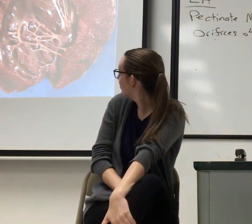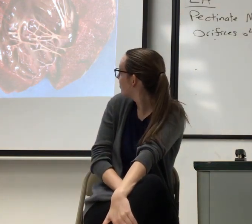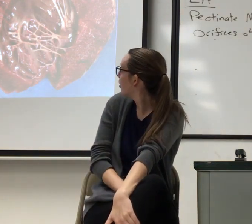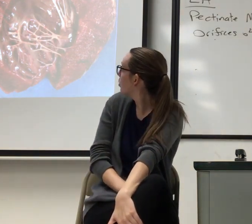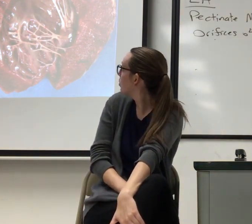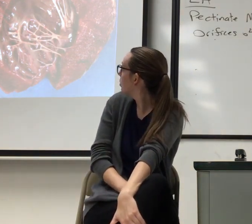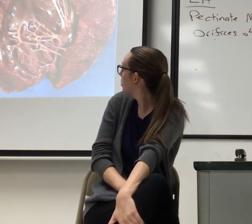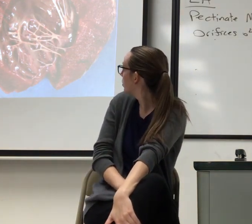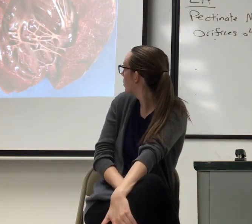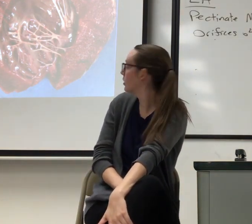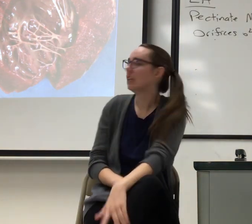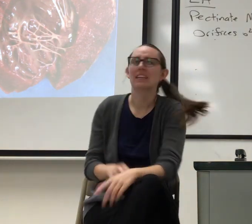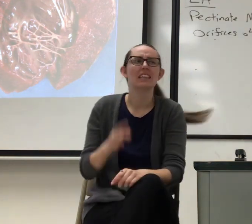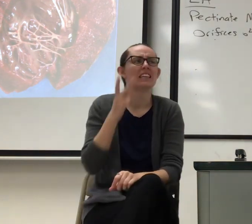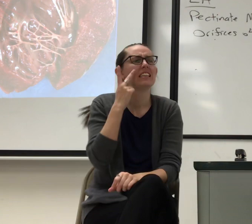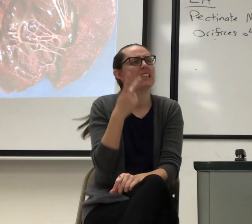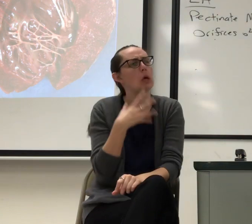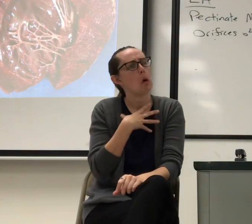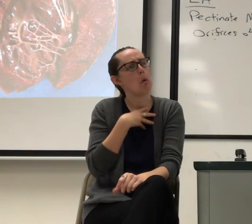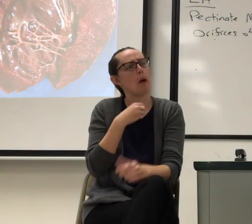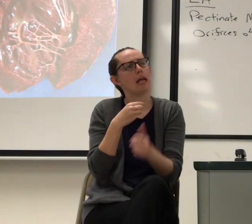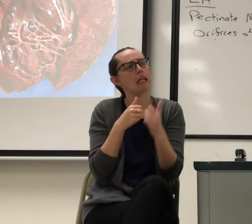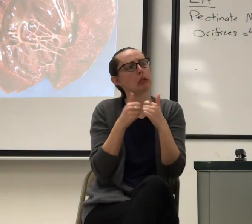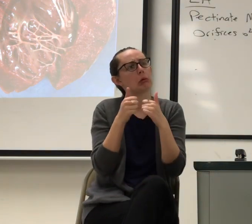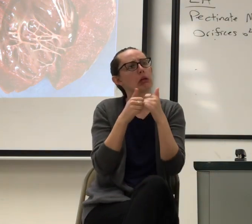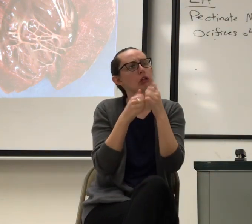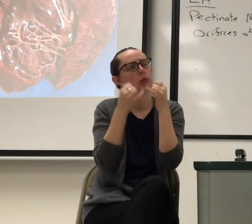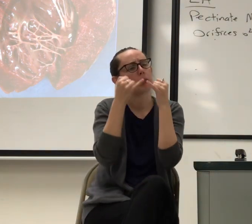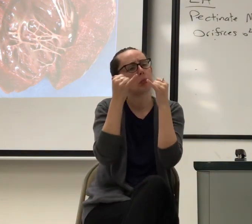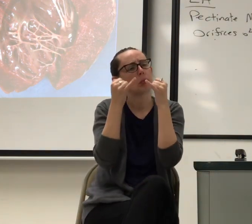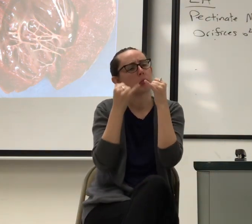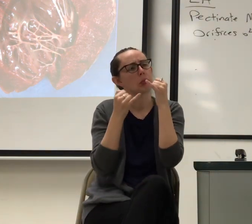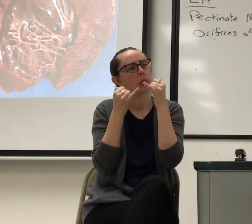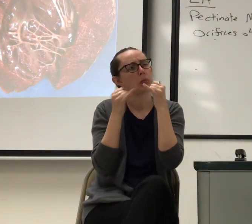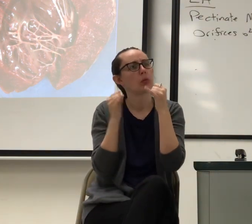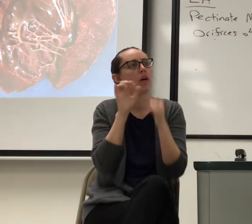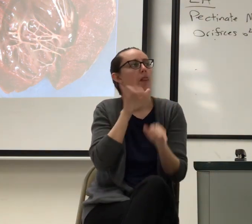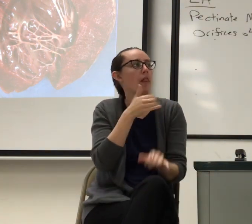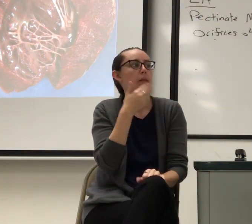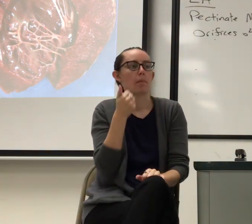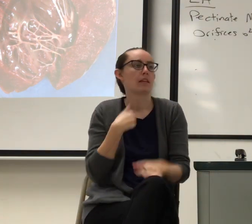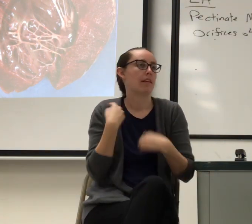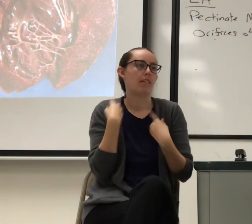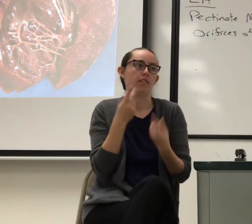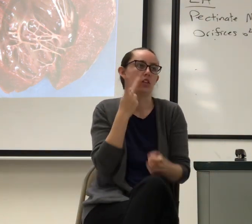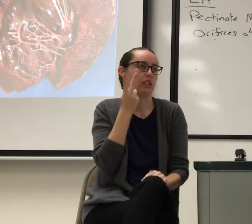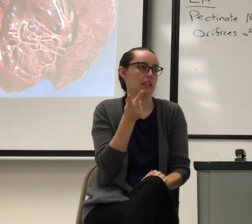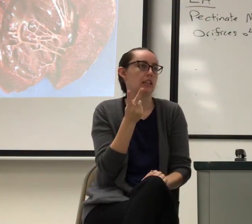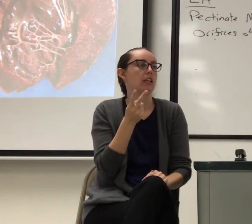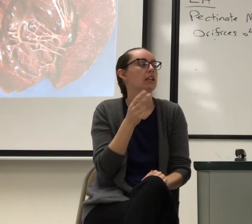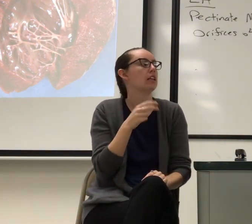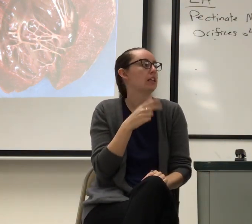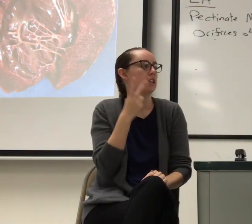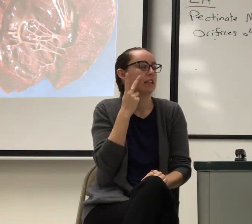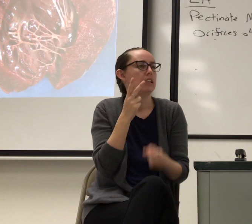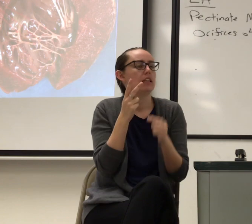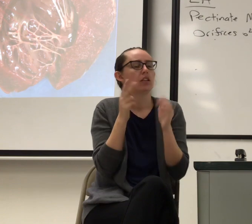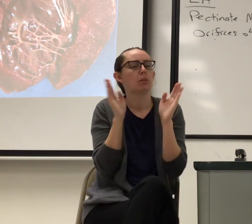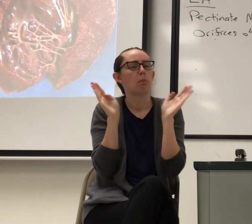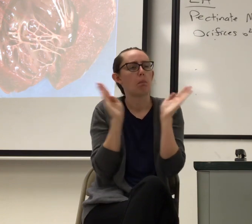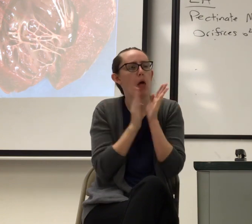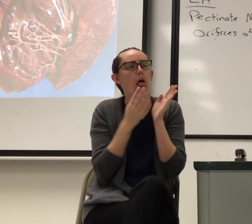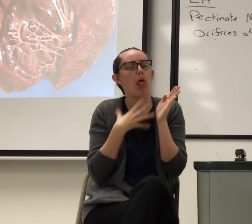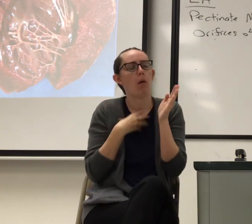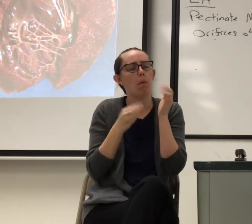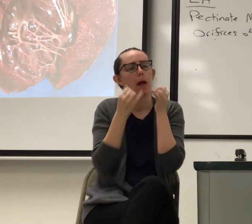See those whitish structures? This is the best I've seen. I took a picture of it. You'll see these tiny white threads. And they kind